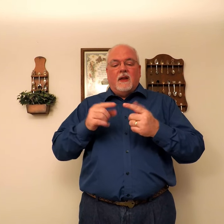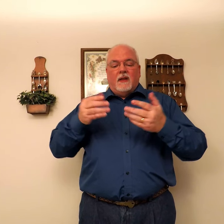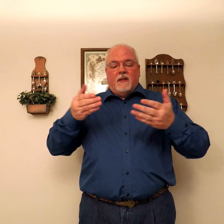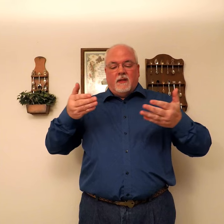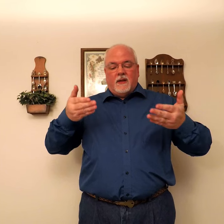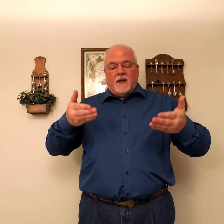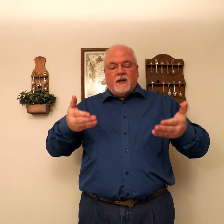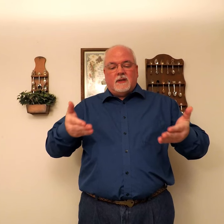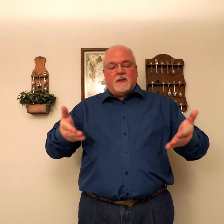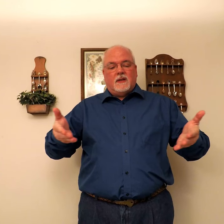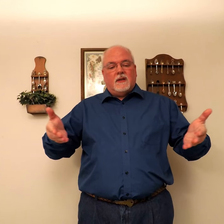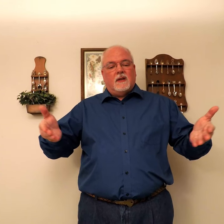this